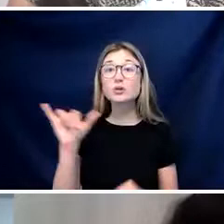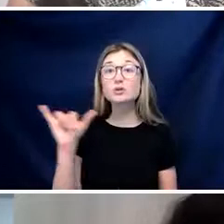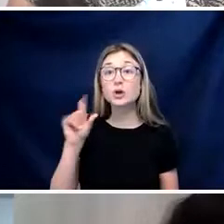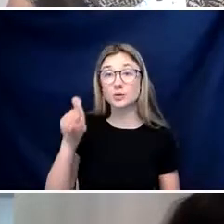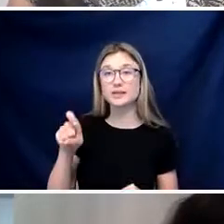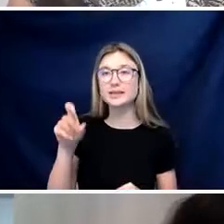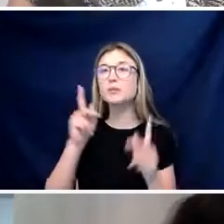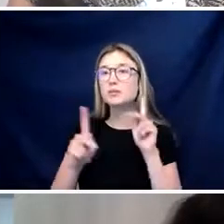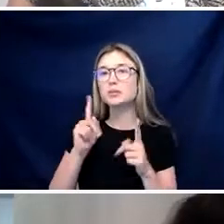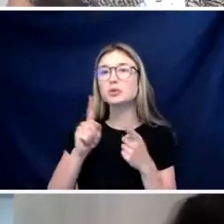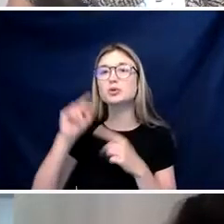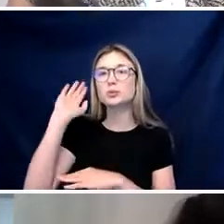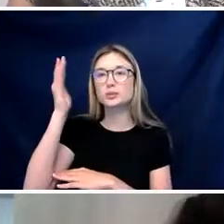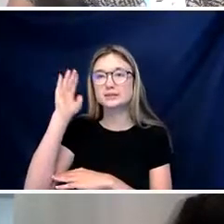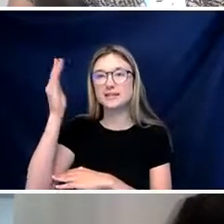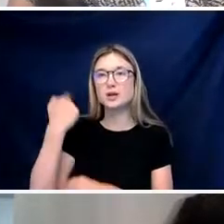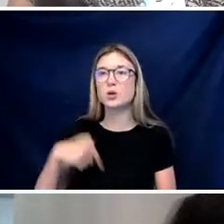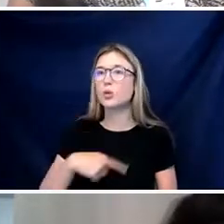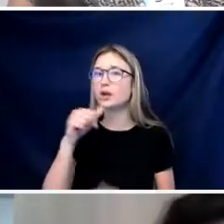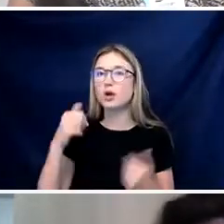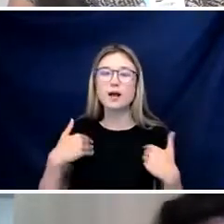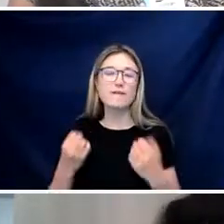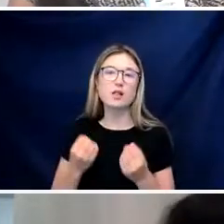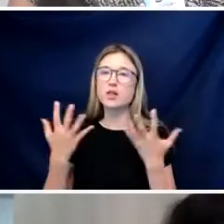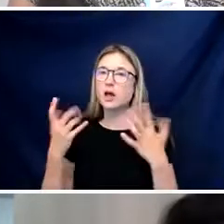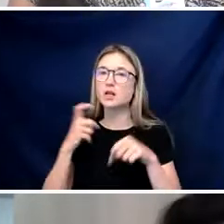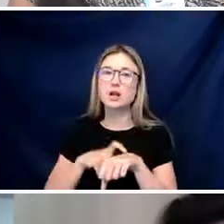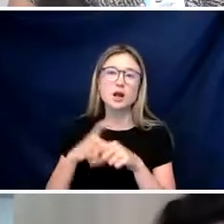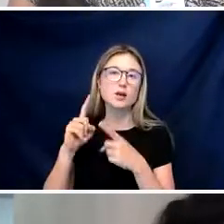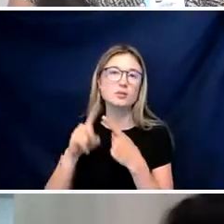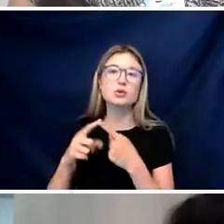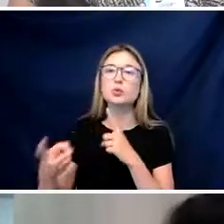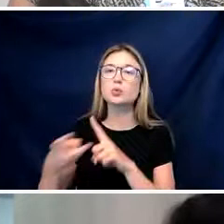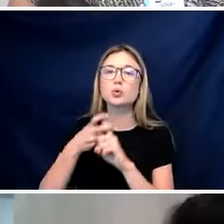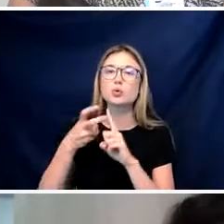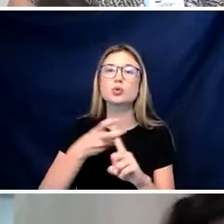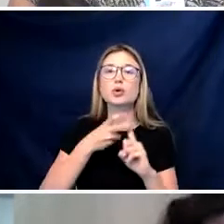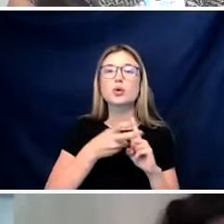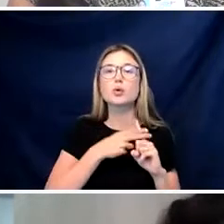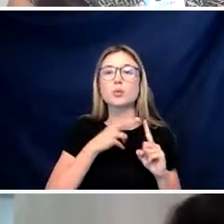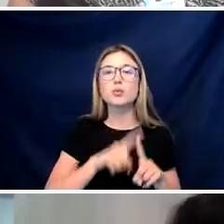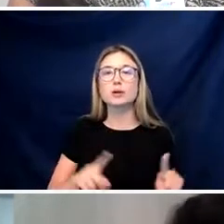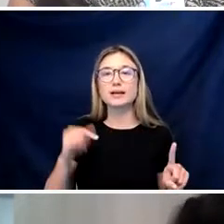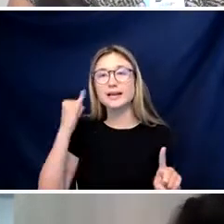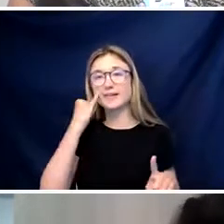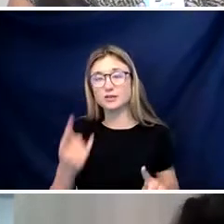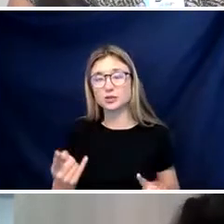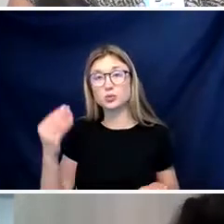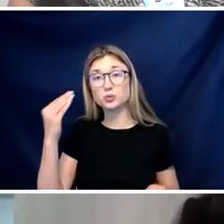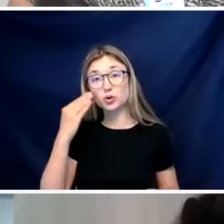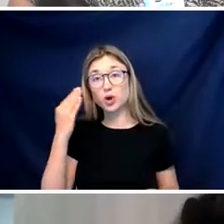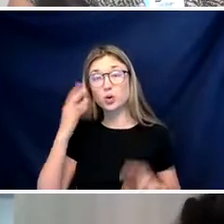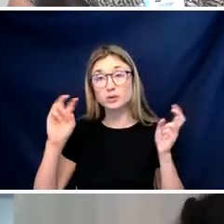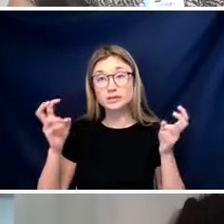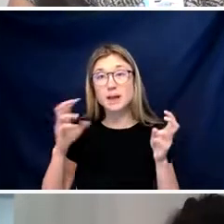sessions. We don't have a lot of time to do the work to recruit people or to figure things out. So, but if you have, you know a topic and a